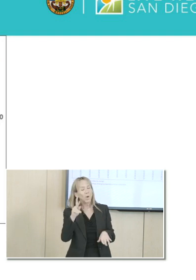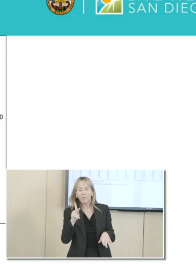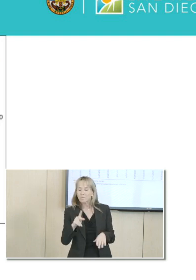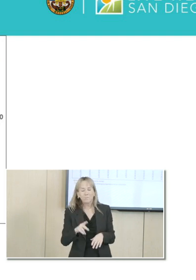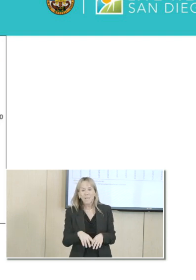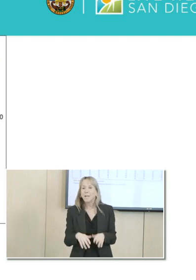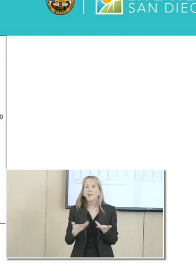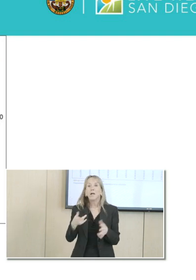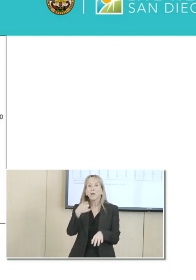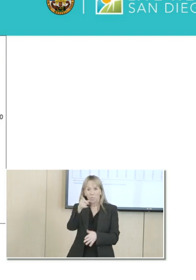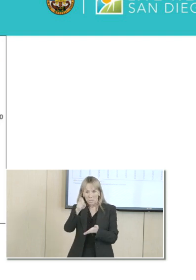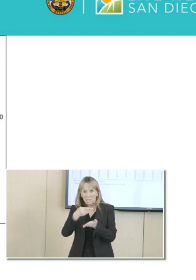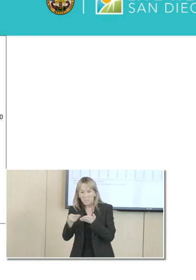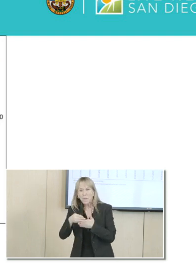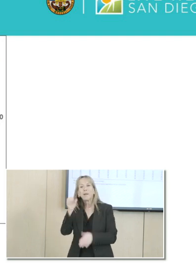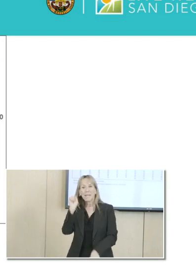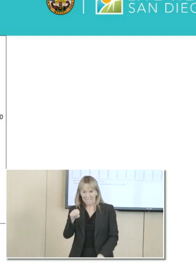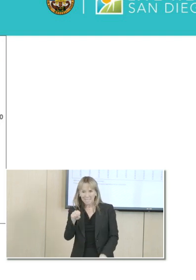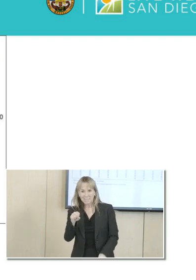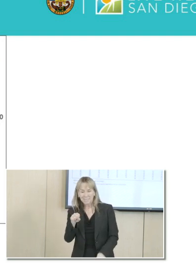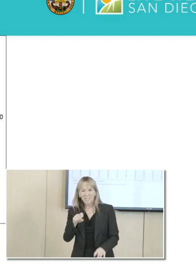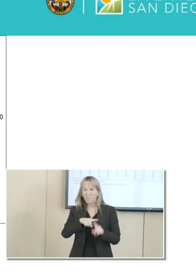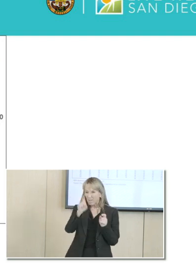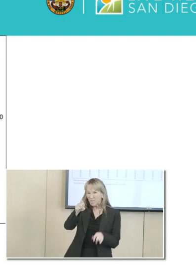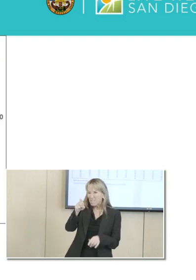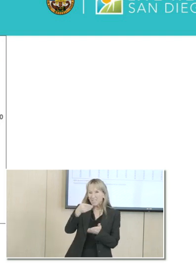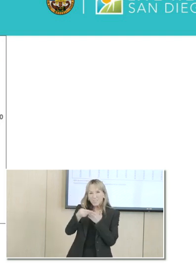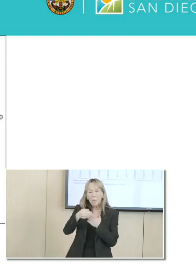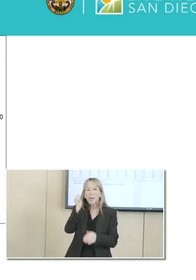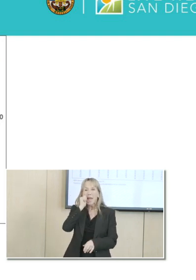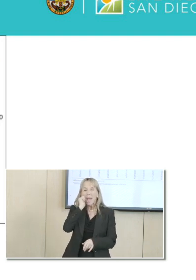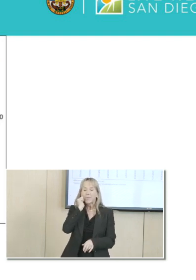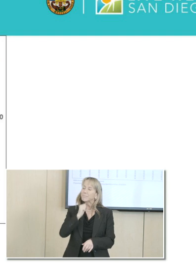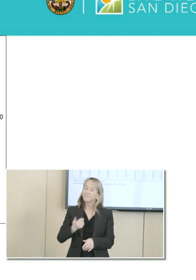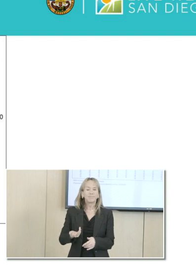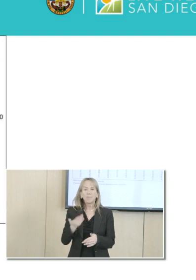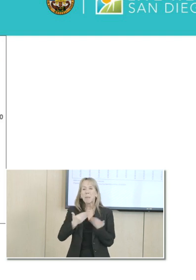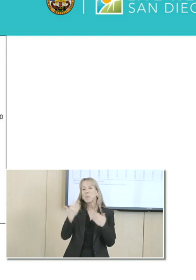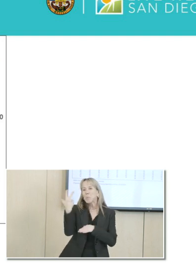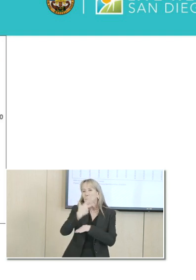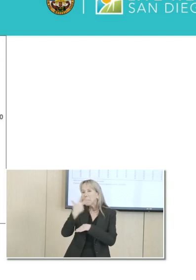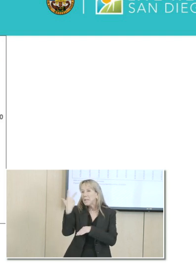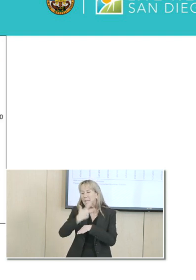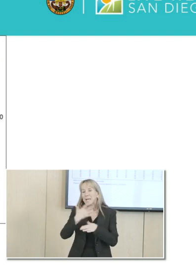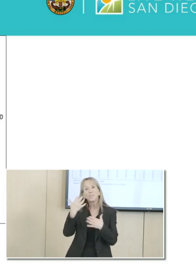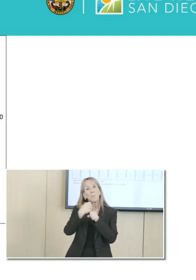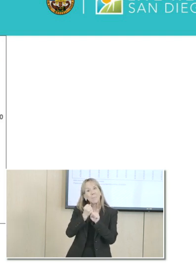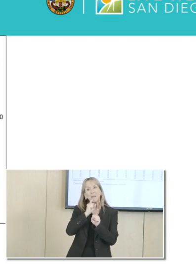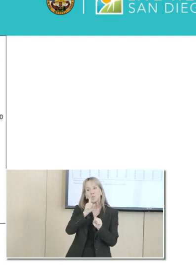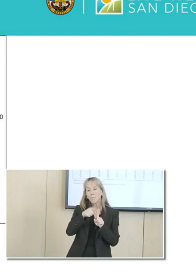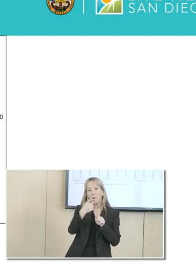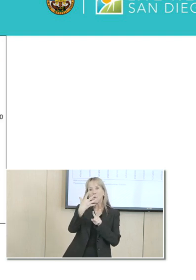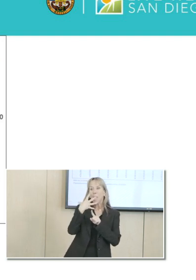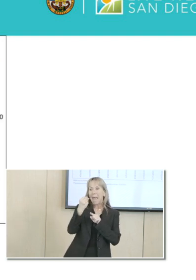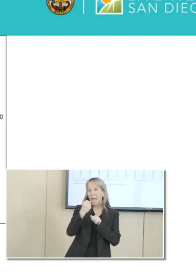shop every day? No, you probably need to shop every 3 days, bundle what you need to do, go out, make your shopping trip, come back.